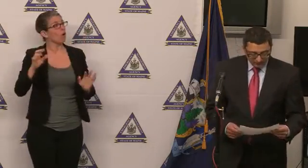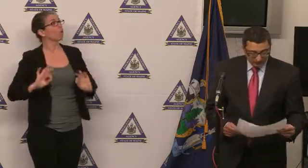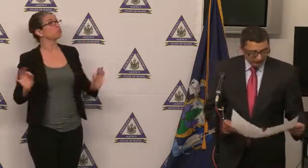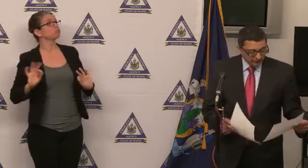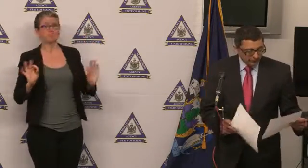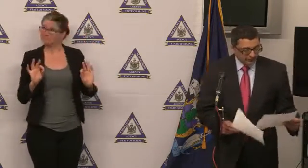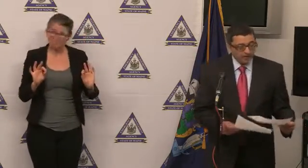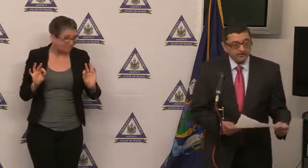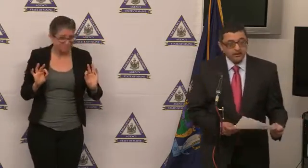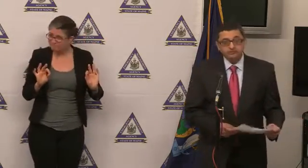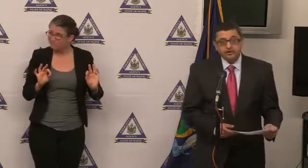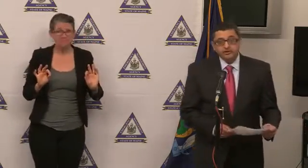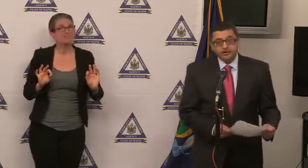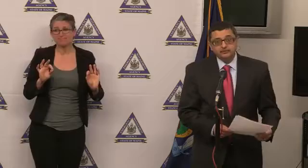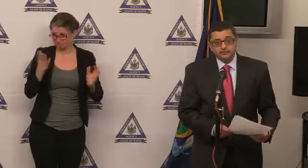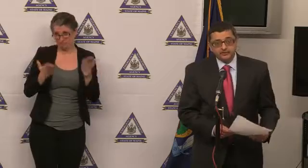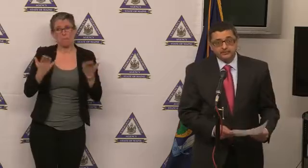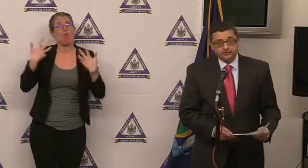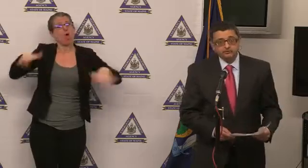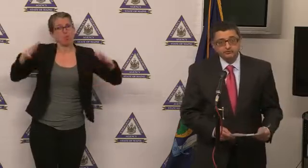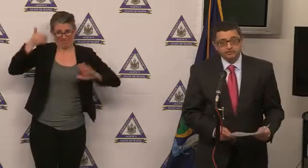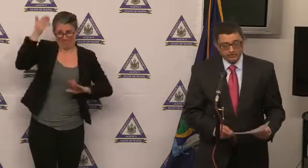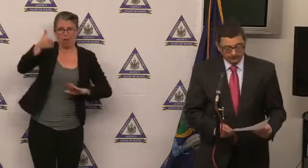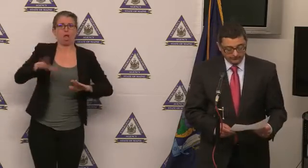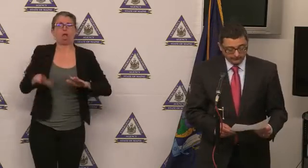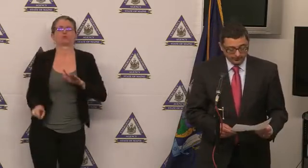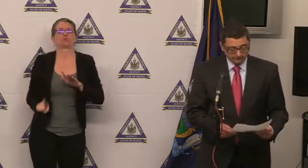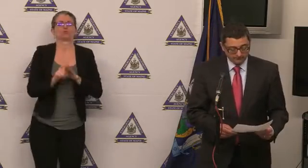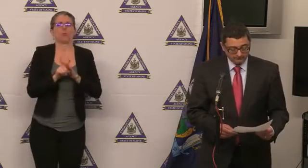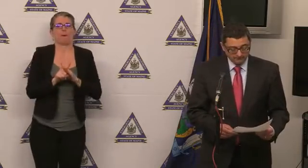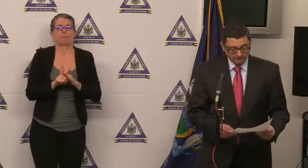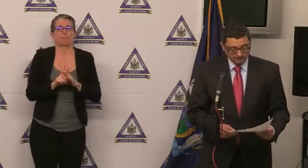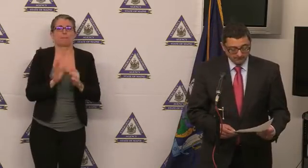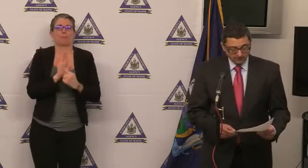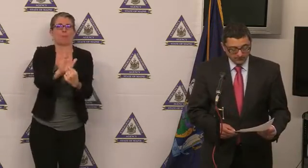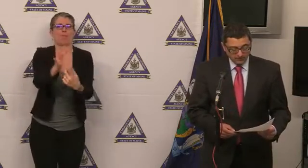I'd also like to provide an update on testing across the state.